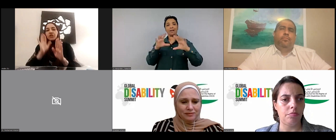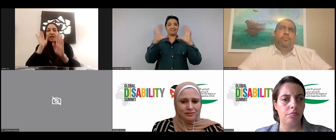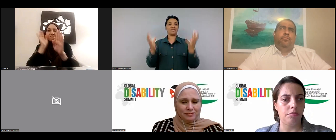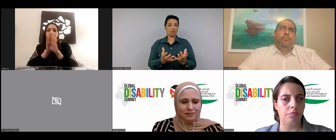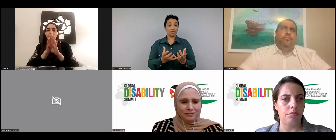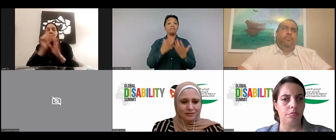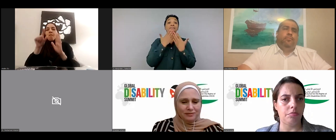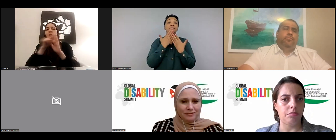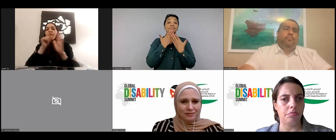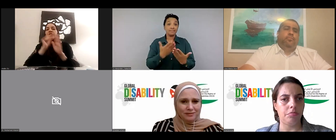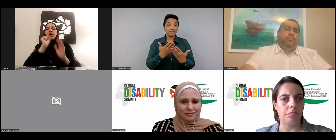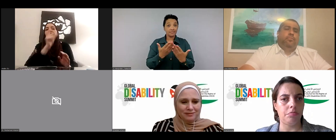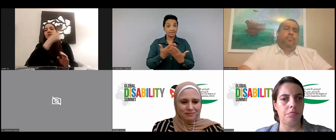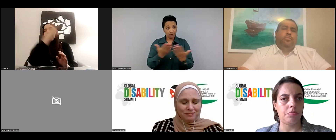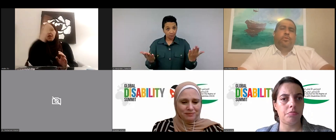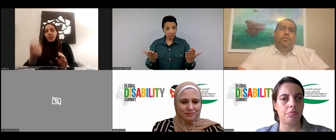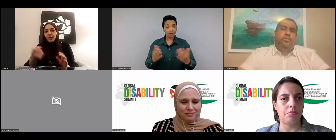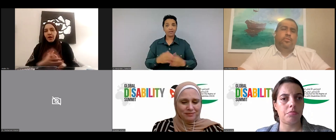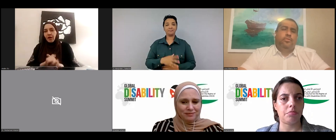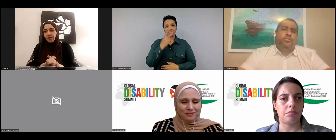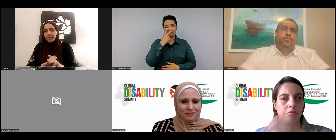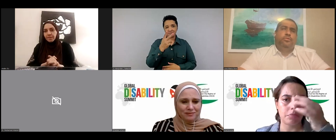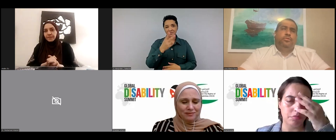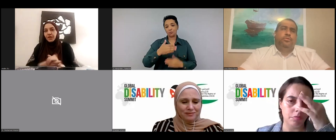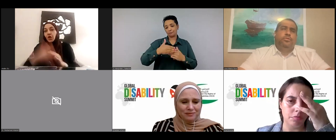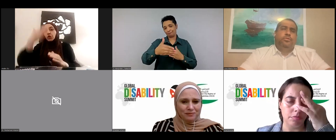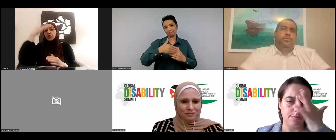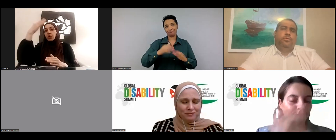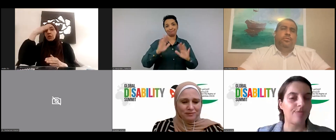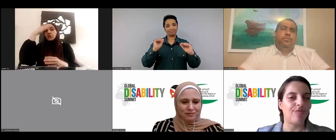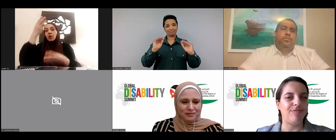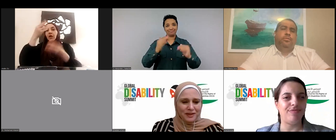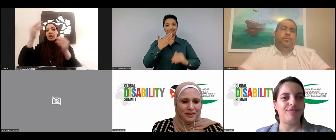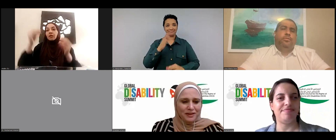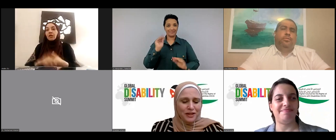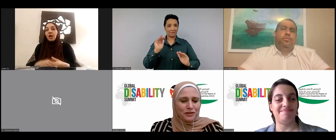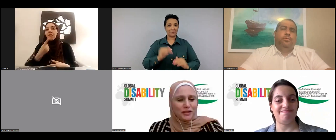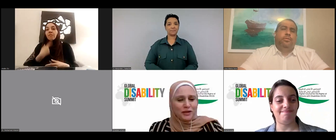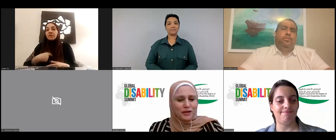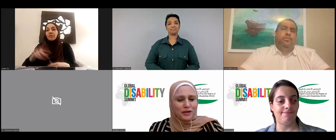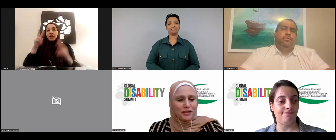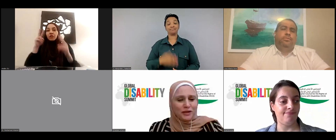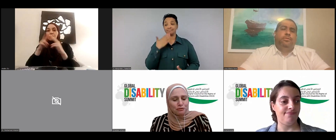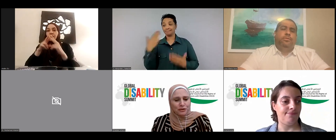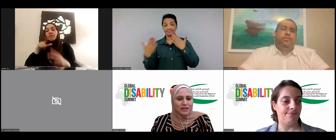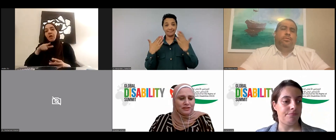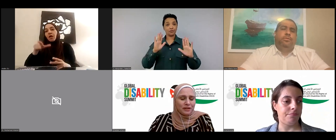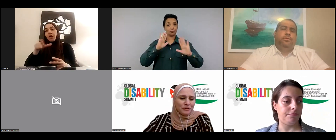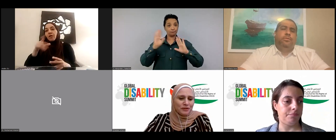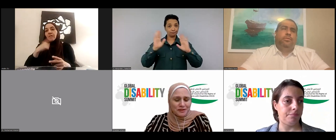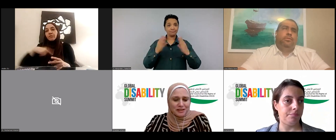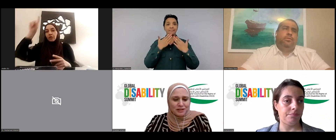much, everybody. See you soon. Take care. Bye-bye. Thank you, everybody, and thank you for